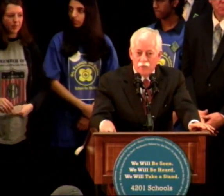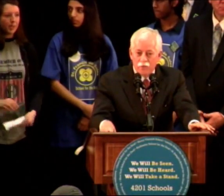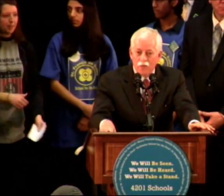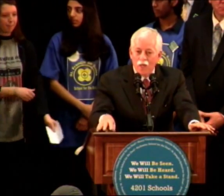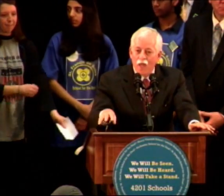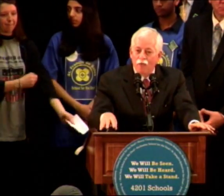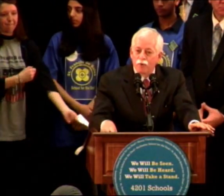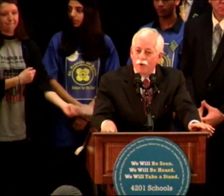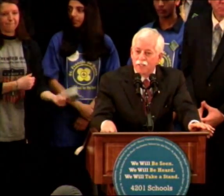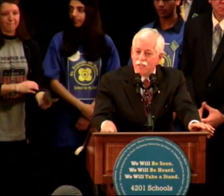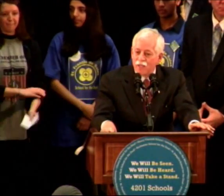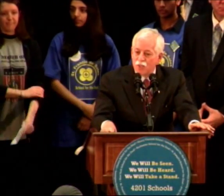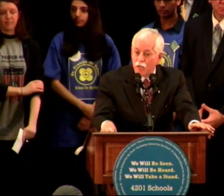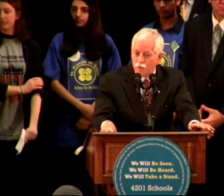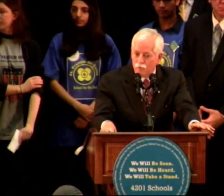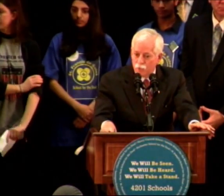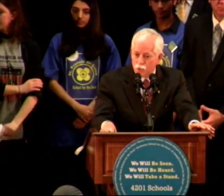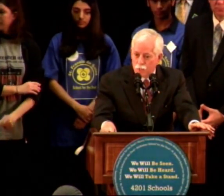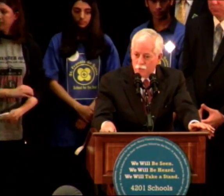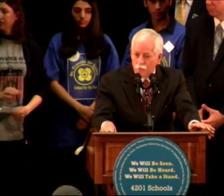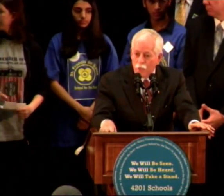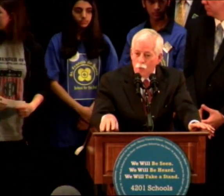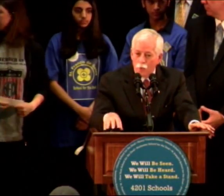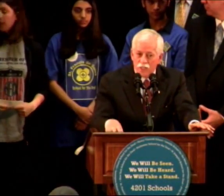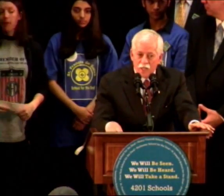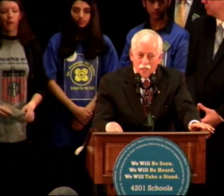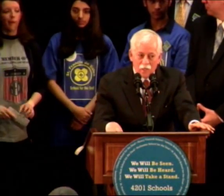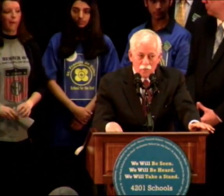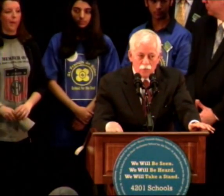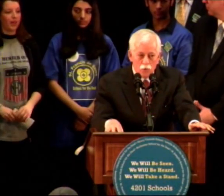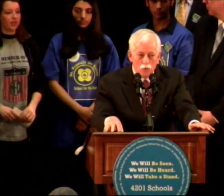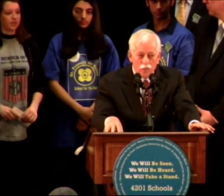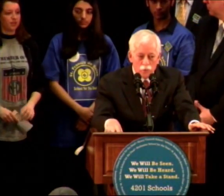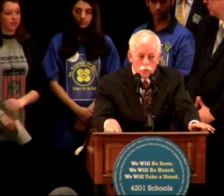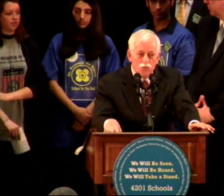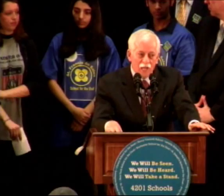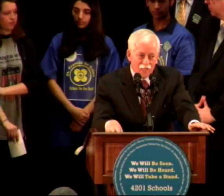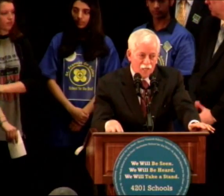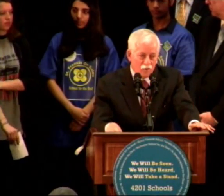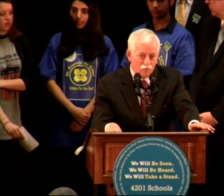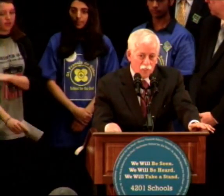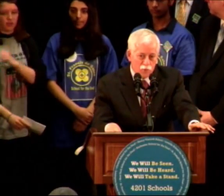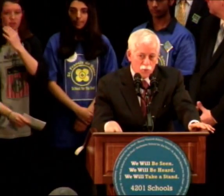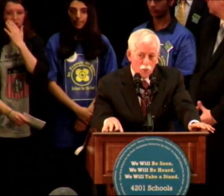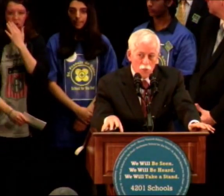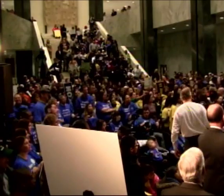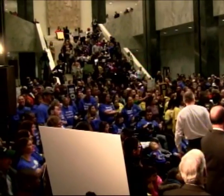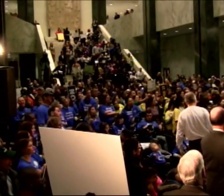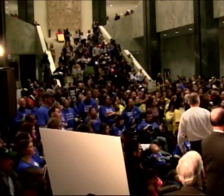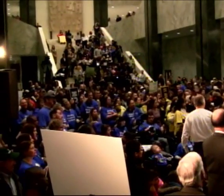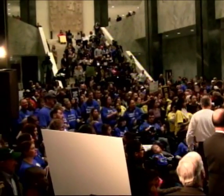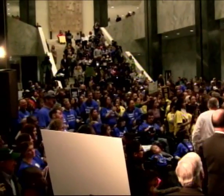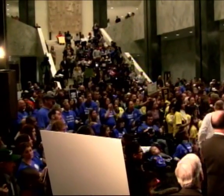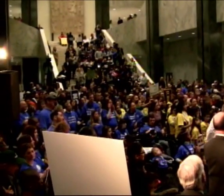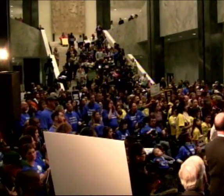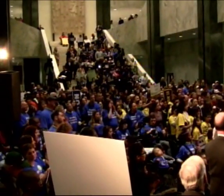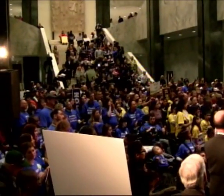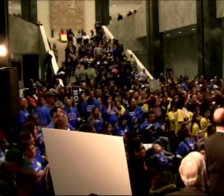together. Everybody takes care of each other. We take care of you and you take care of us. Your being here today